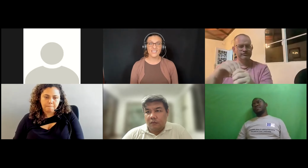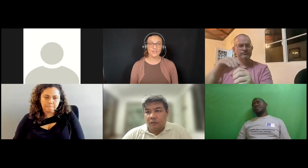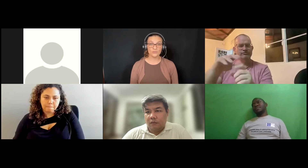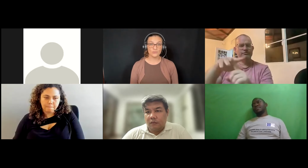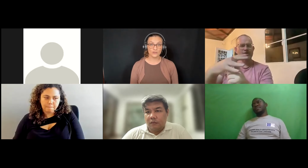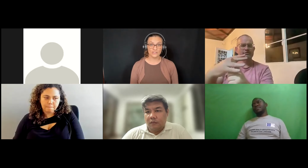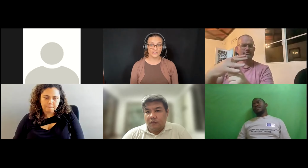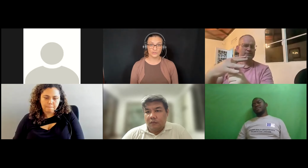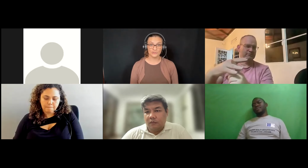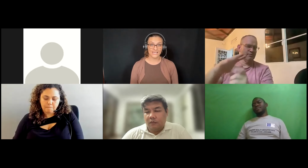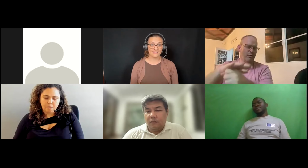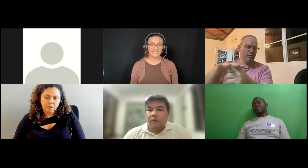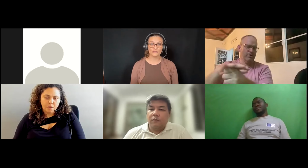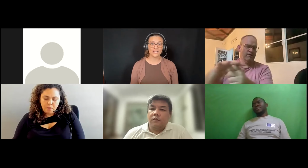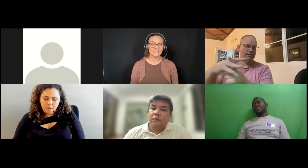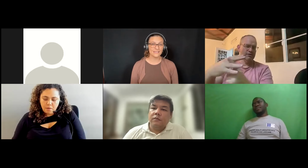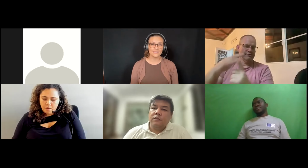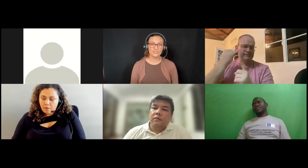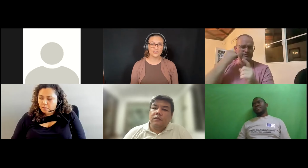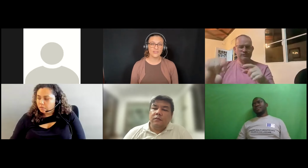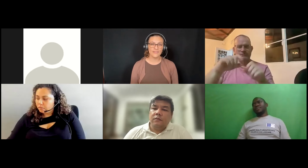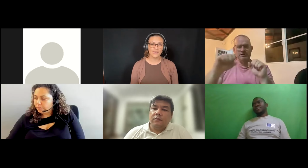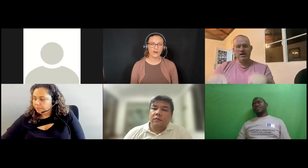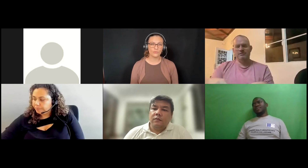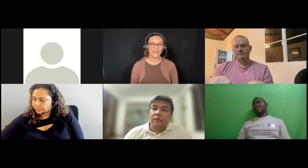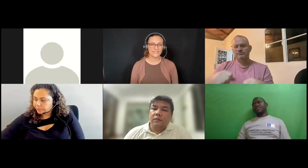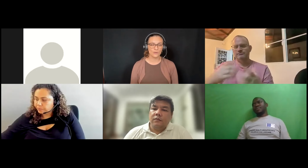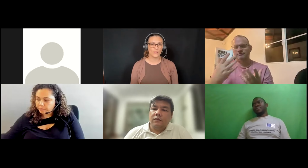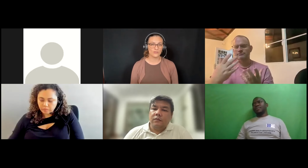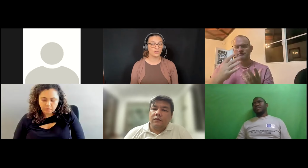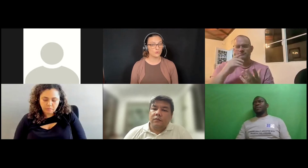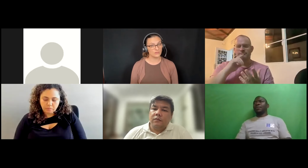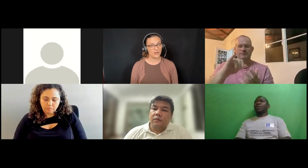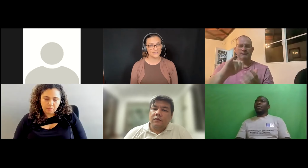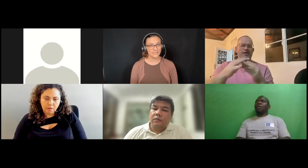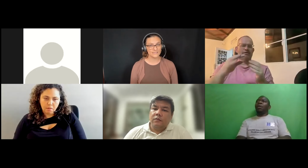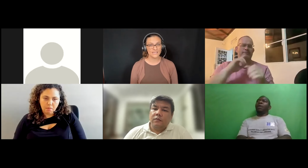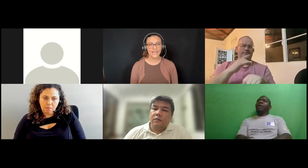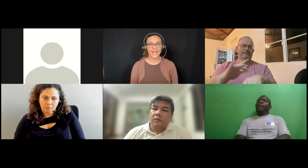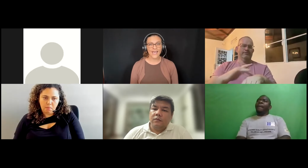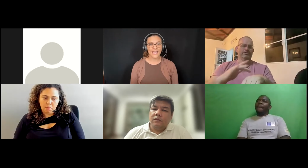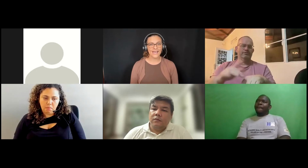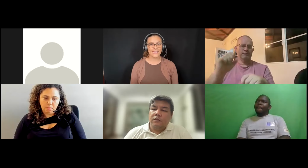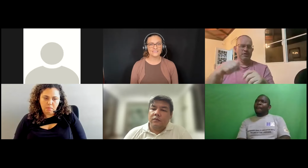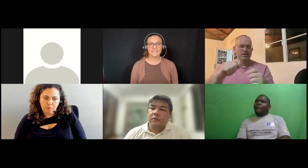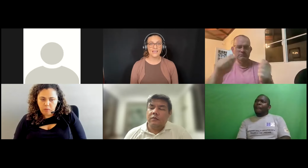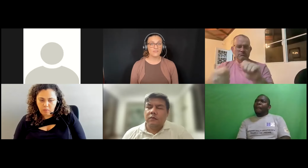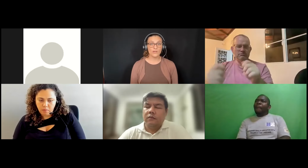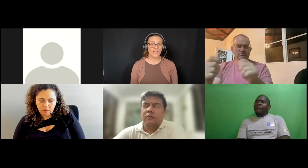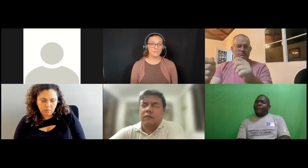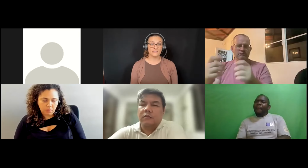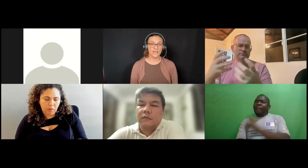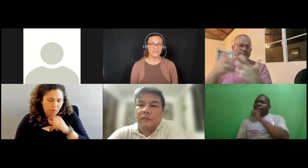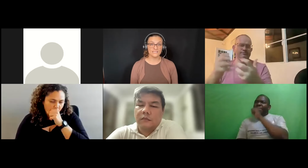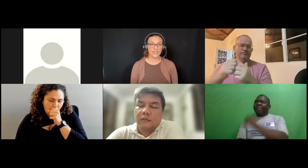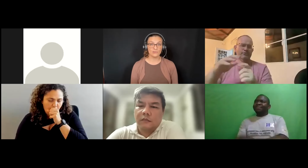And again, we do encourage you to take these and translate them so that they resonate with your local context. And we